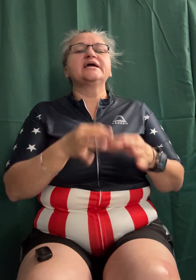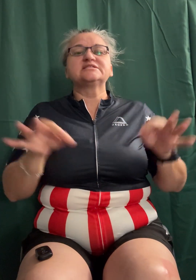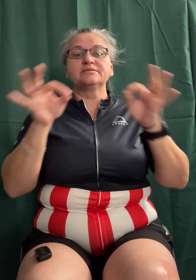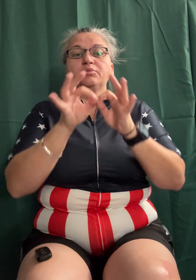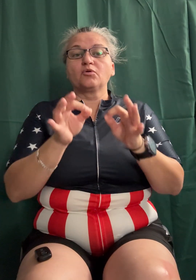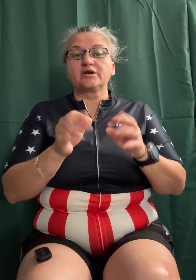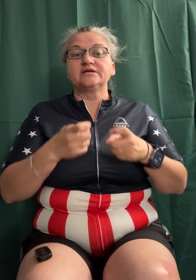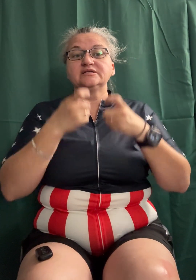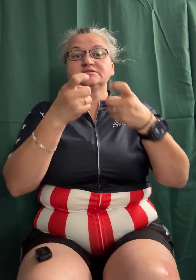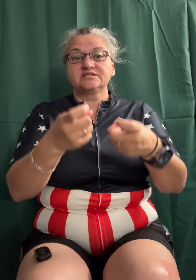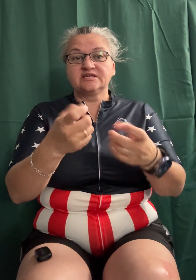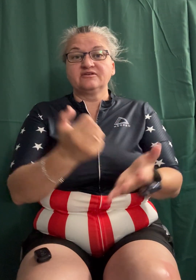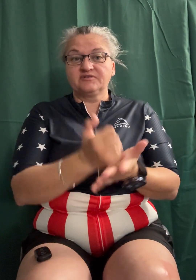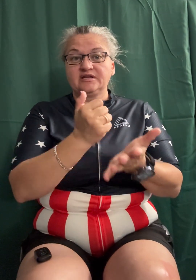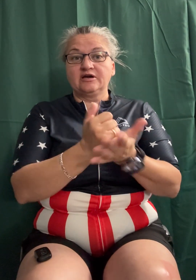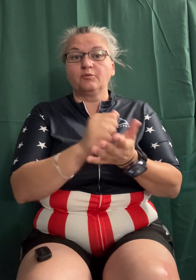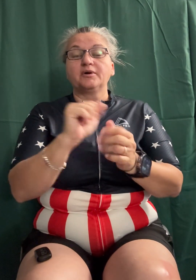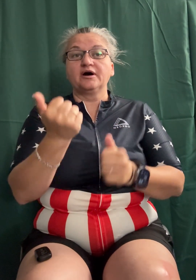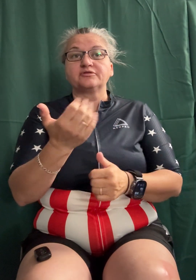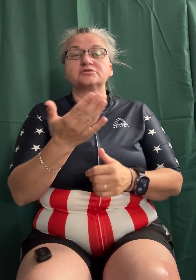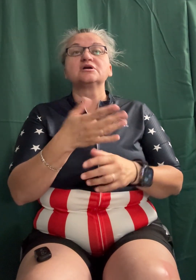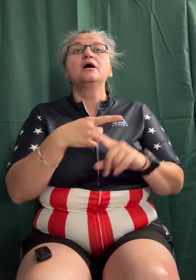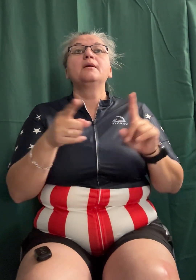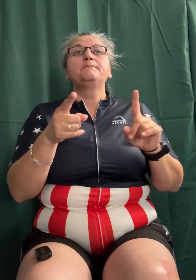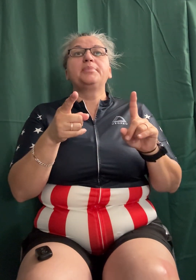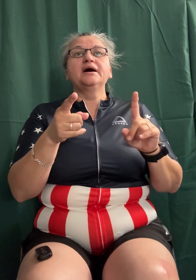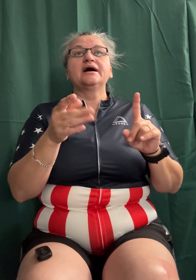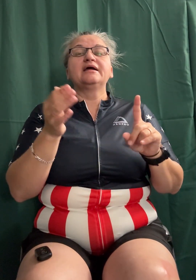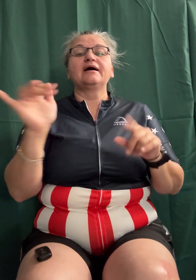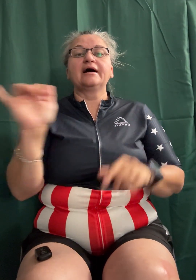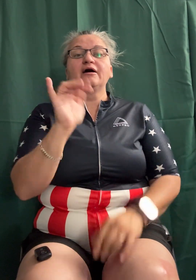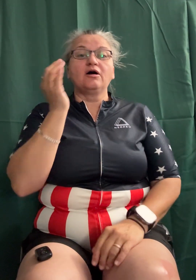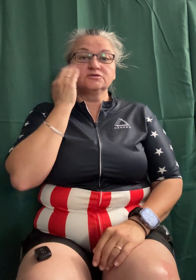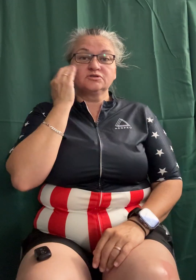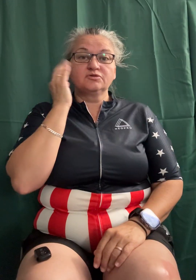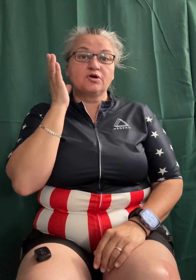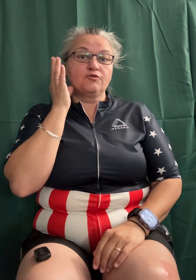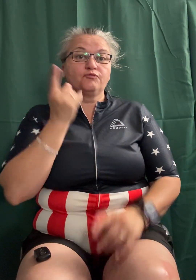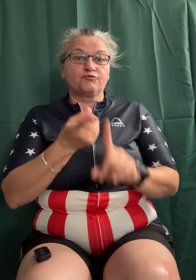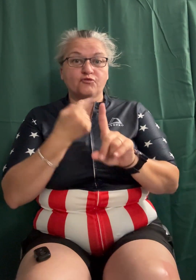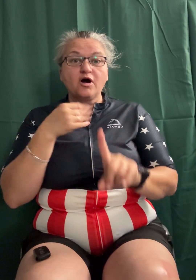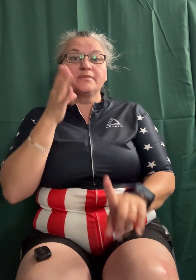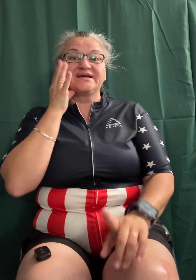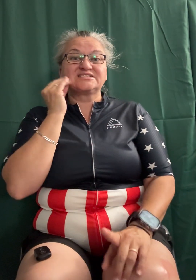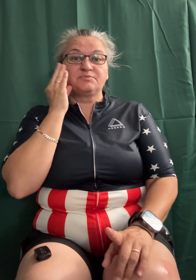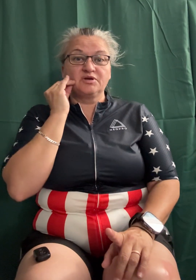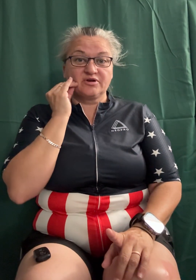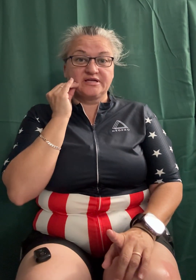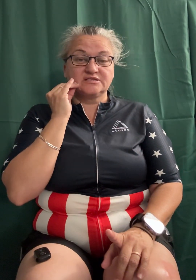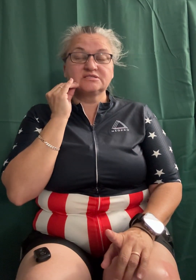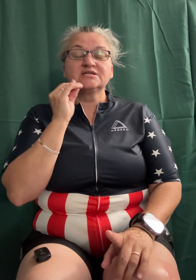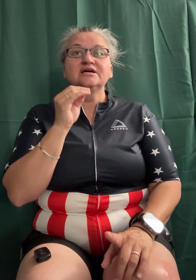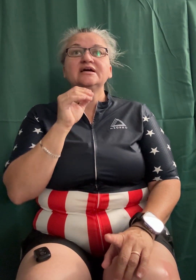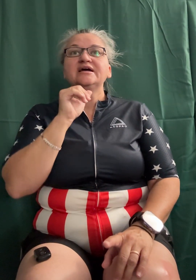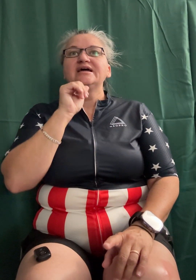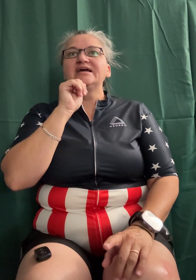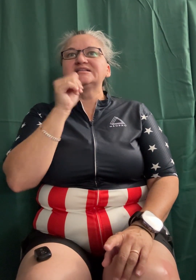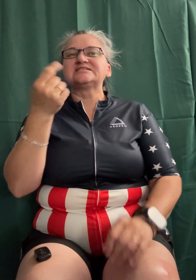It's important to give and help others. But I also know from experience, it's